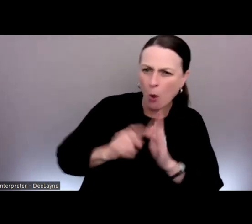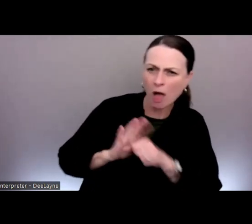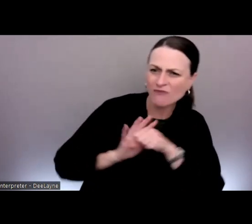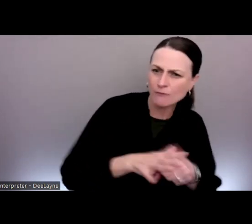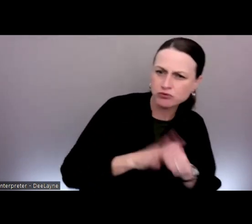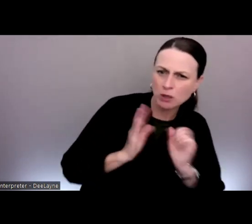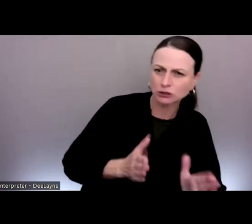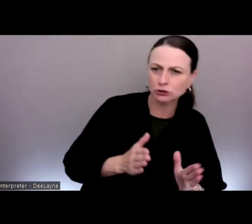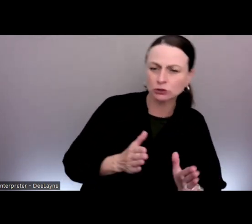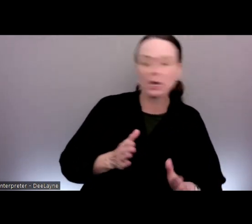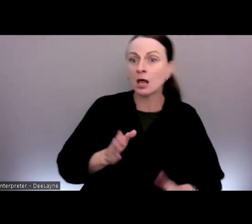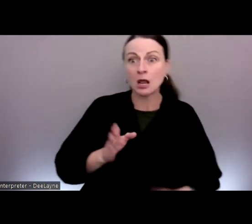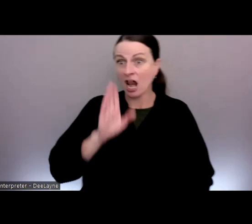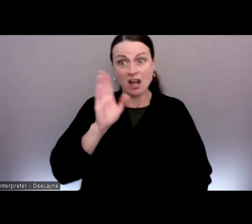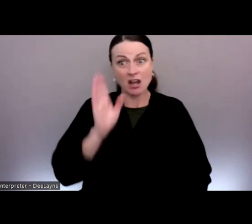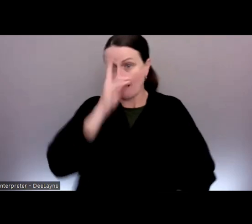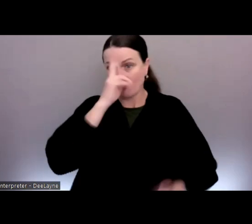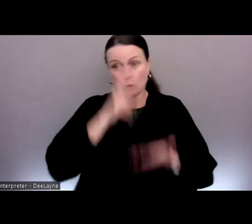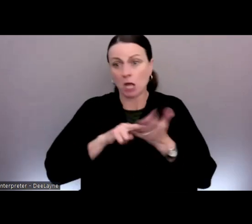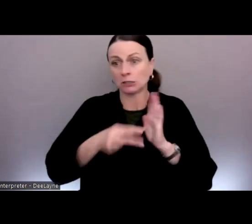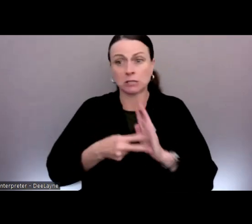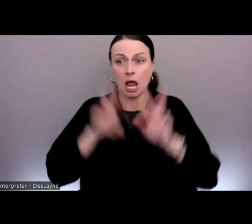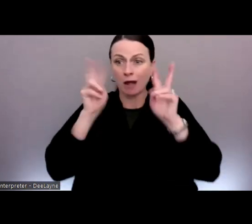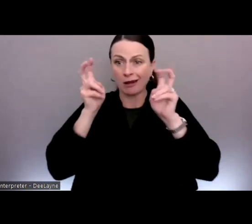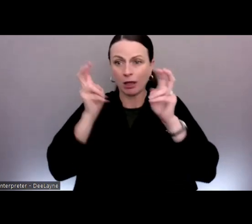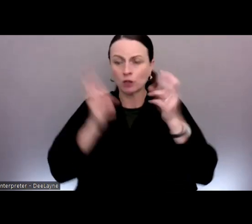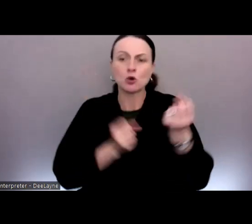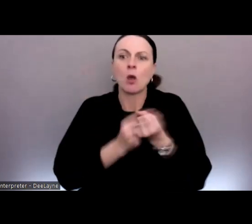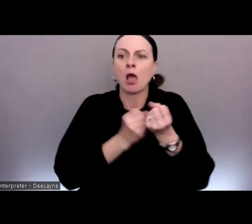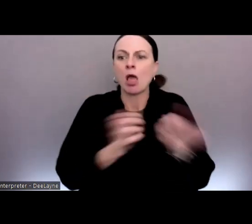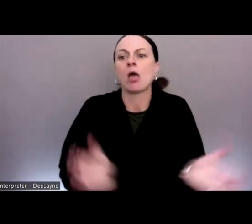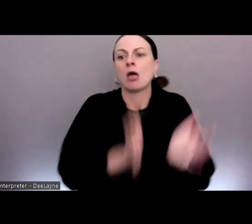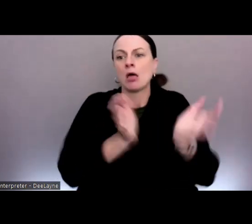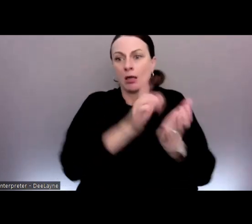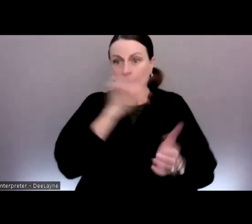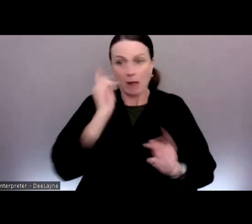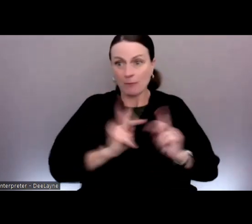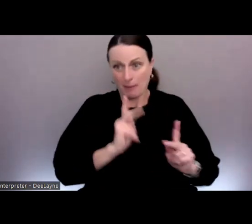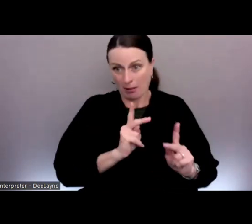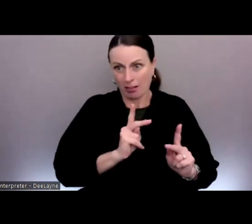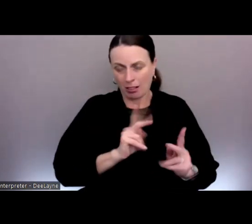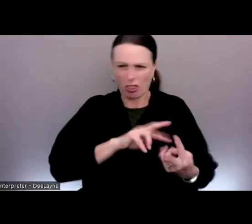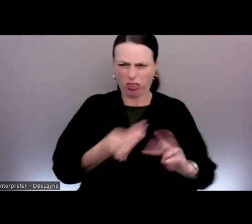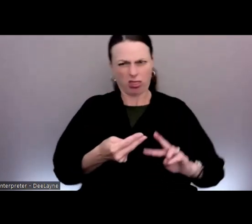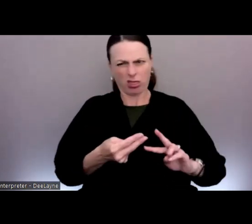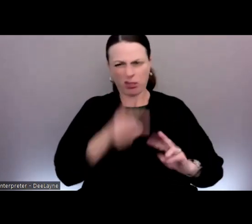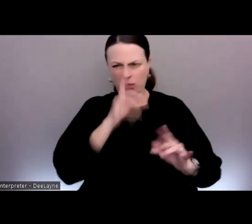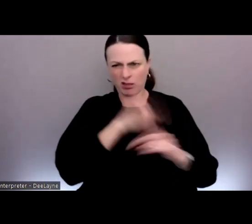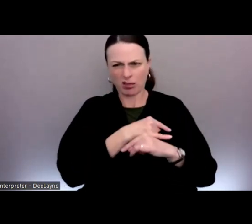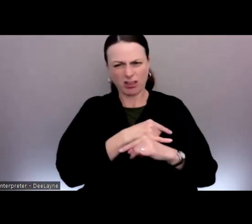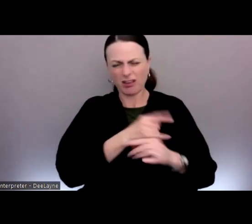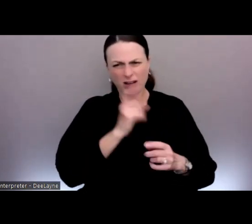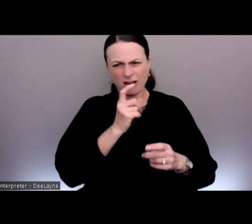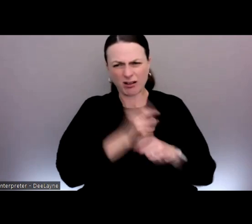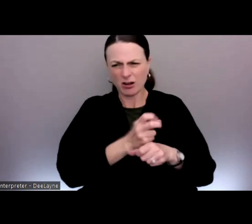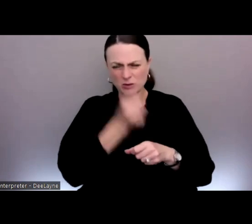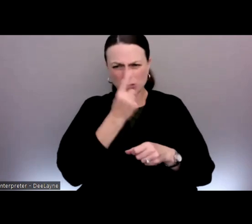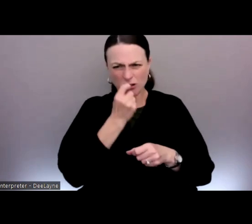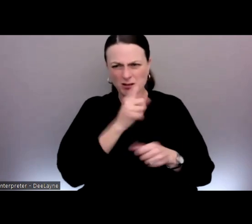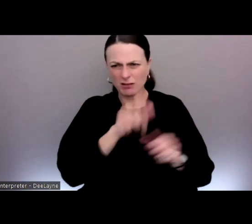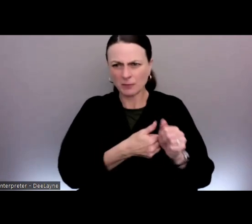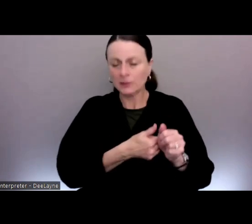who never intends to uplift Black people. As scholars such as Rex Nettleford